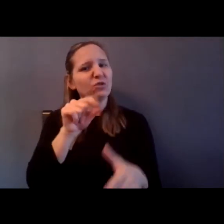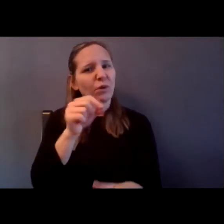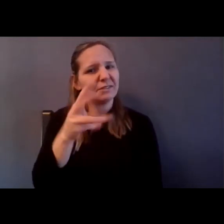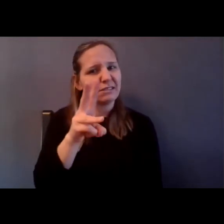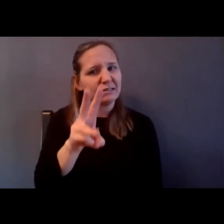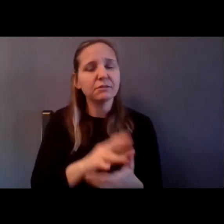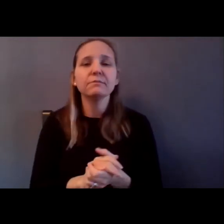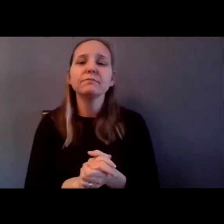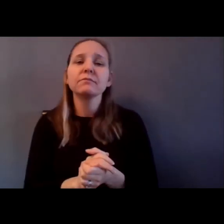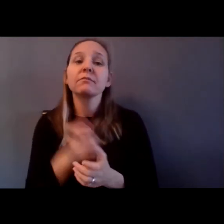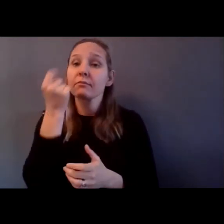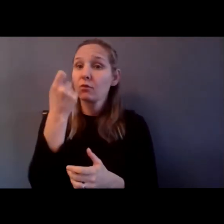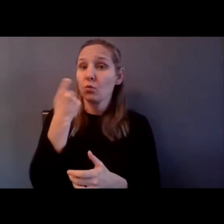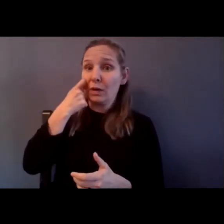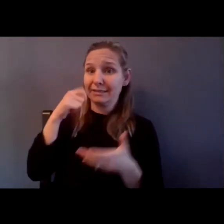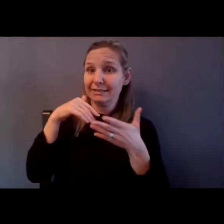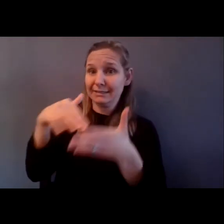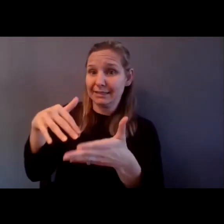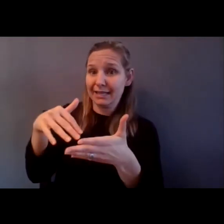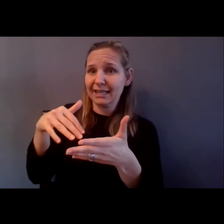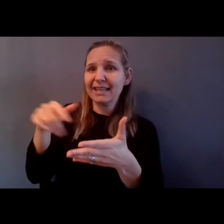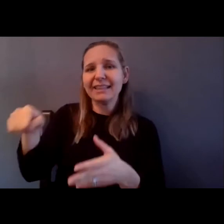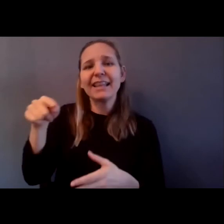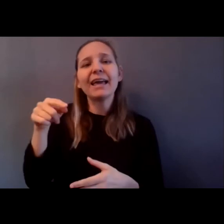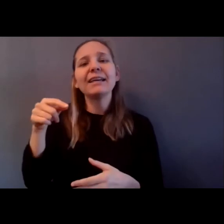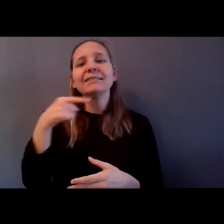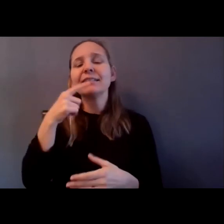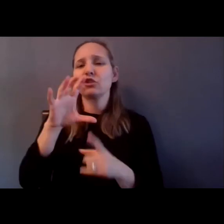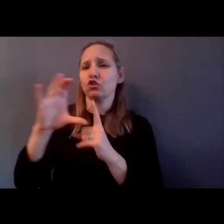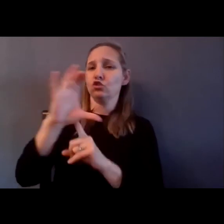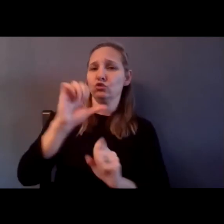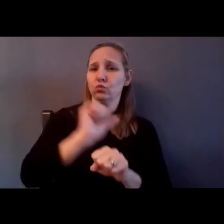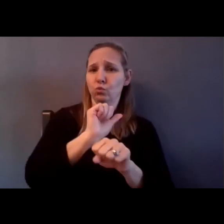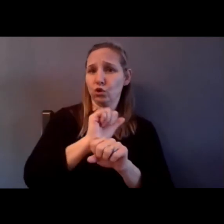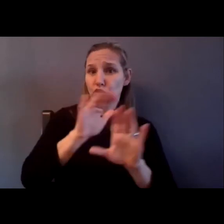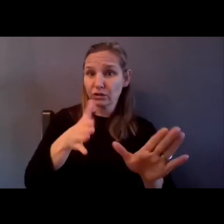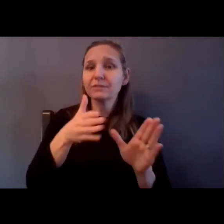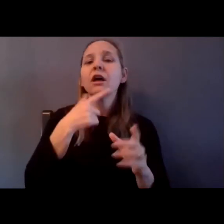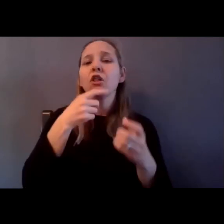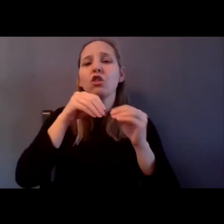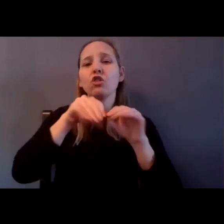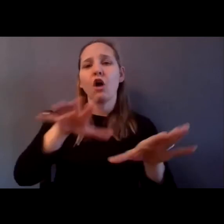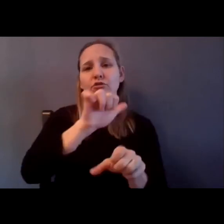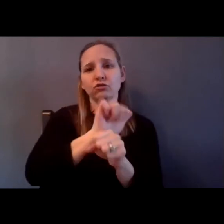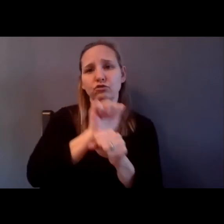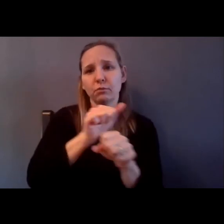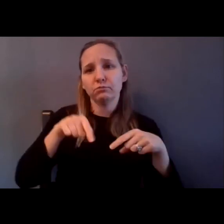did do a study recently showing that something like 50% of cultural workers lost their jobs during